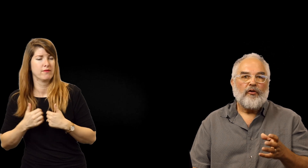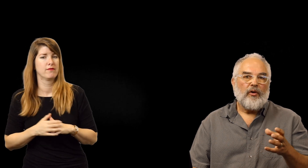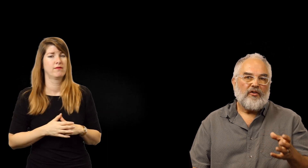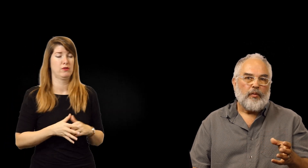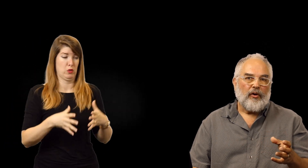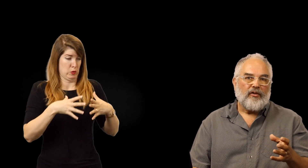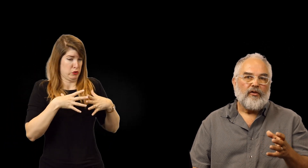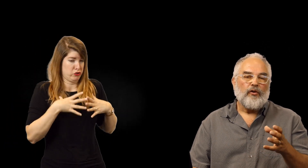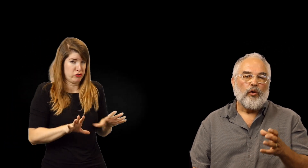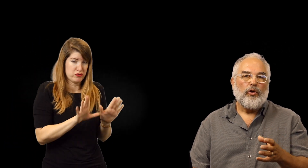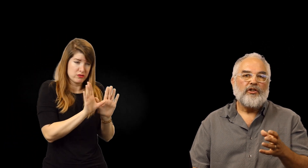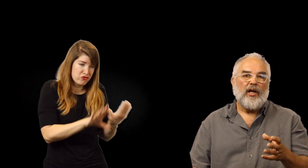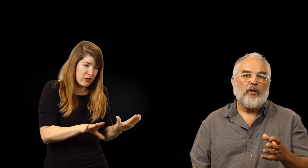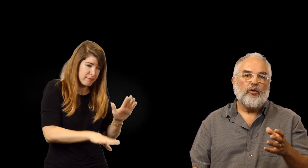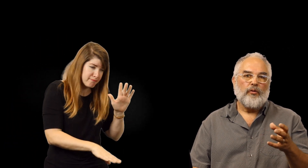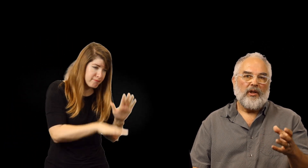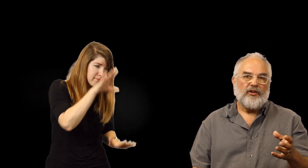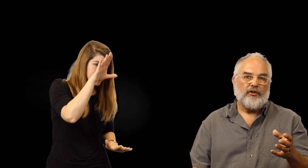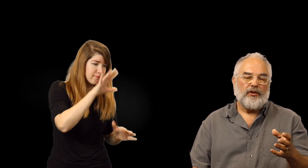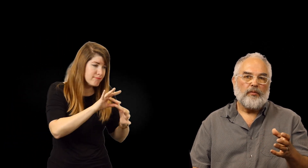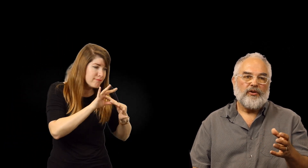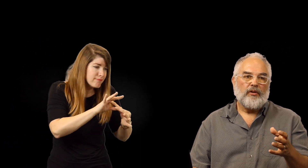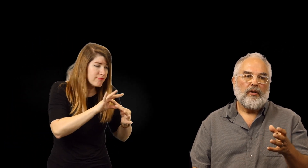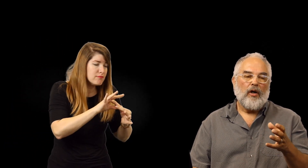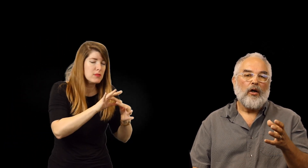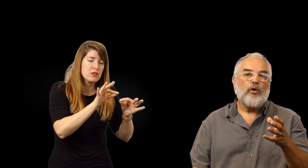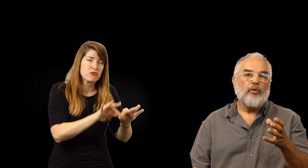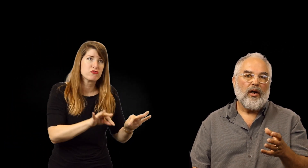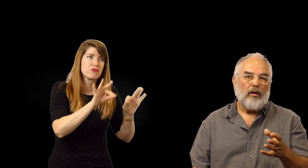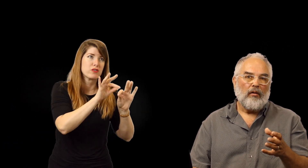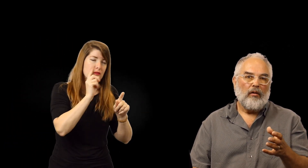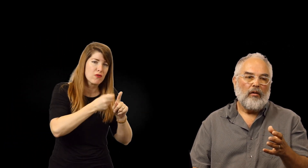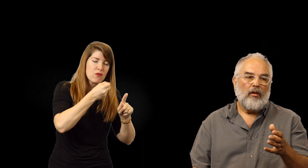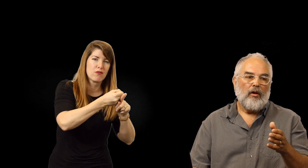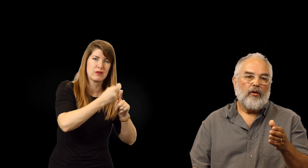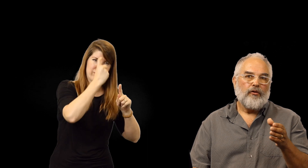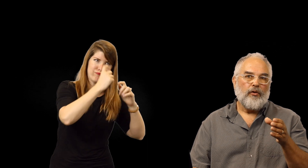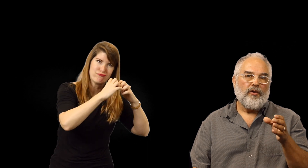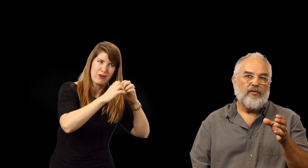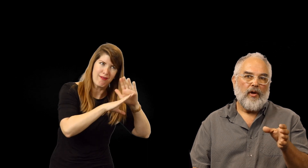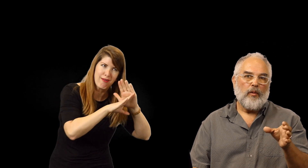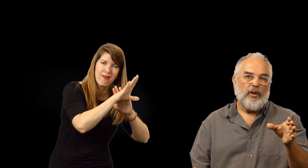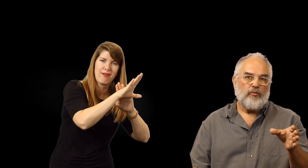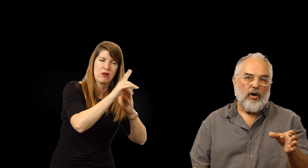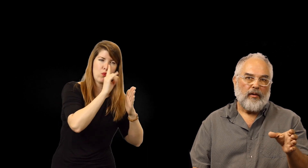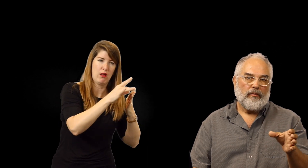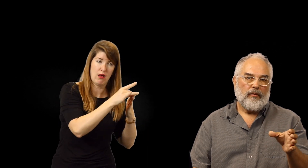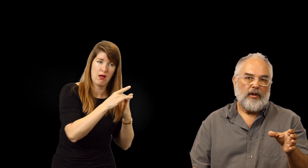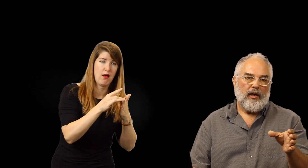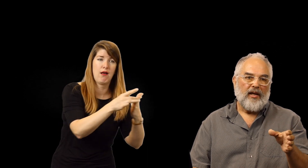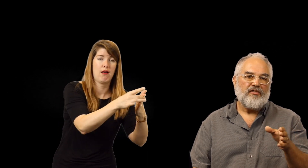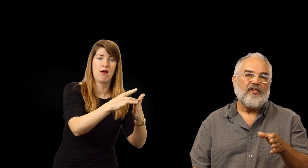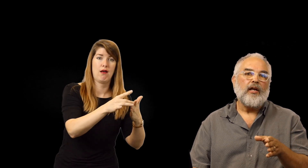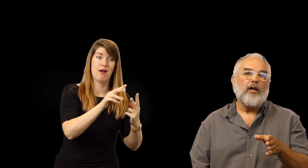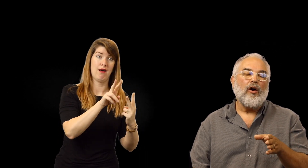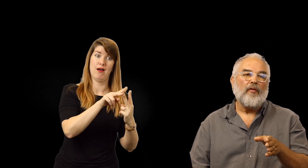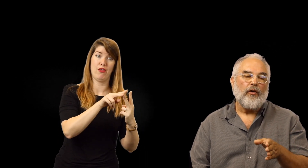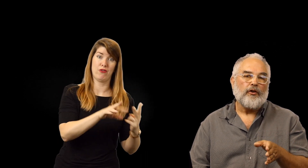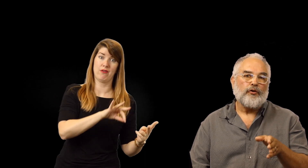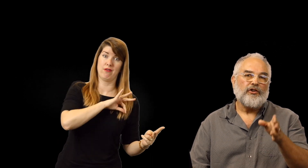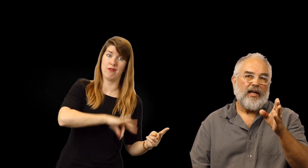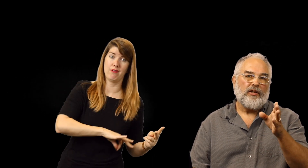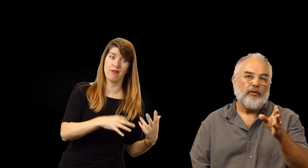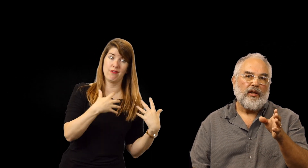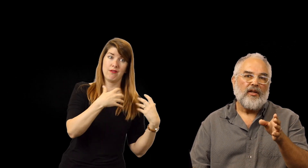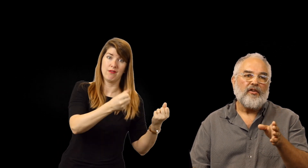Early childhood experiences, early childhood relationships are critical to the developing brain and setting it off